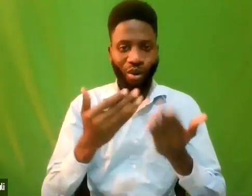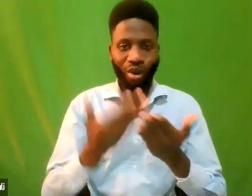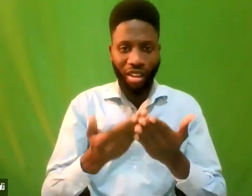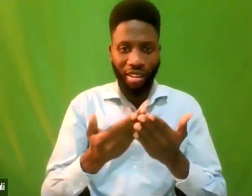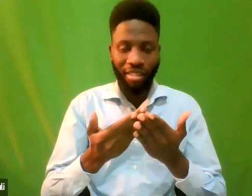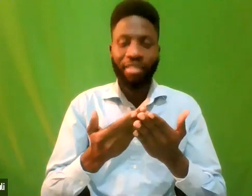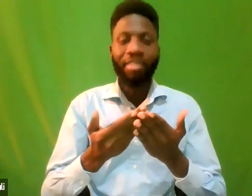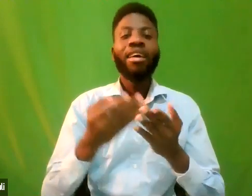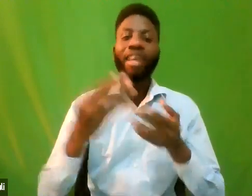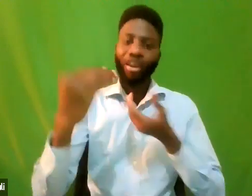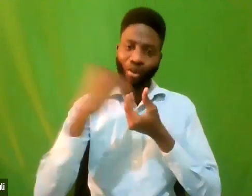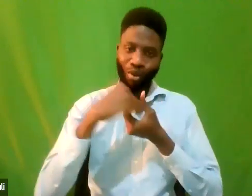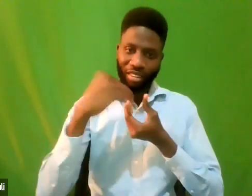inclusive in whatever you're doing.